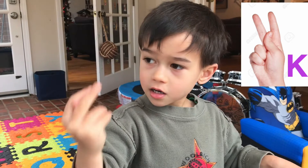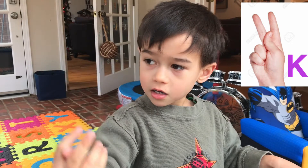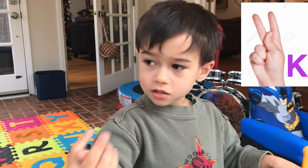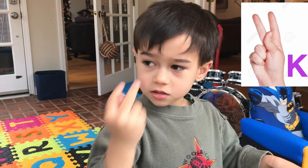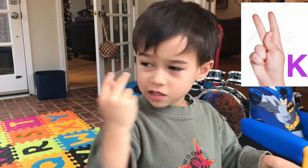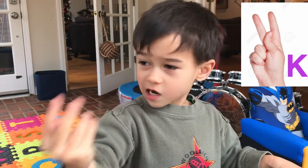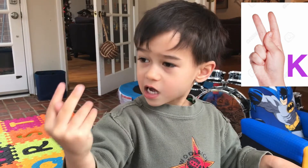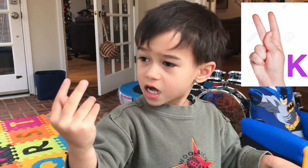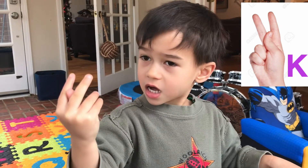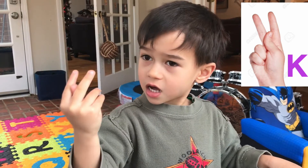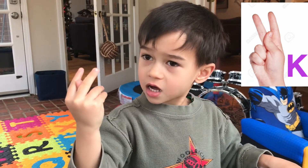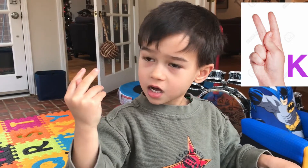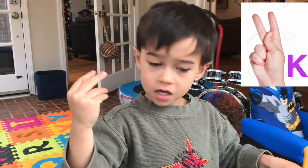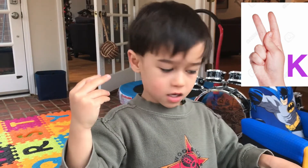K. Like?